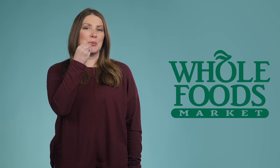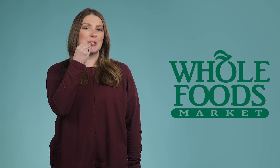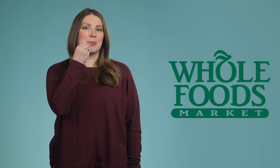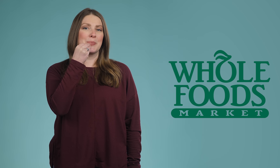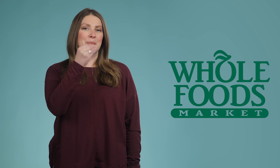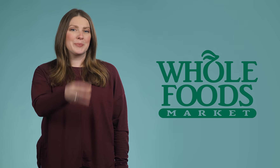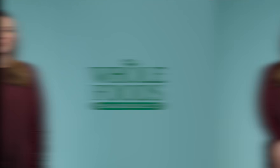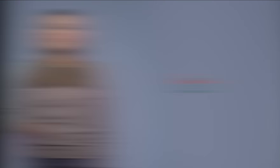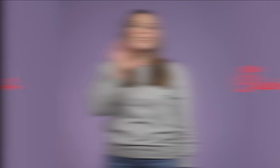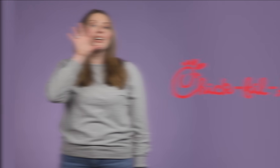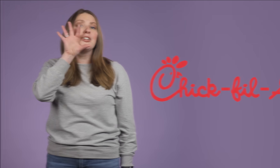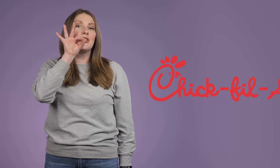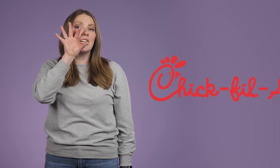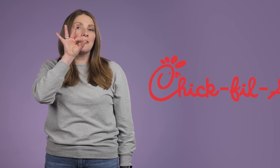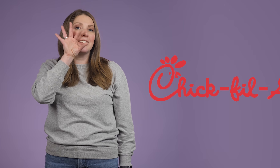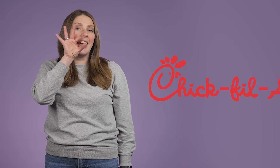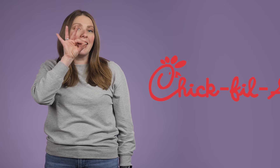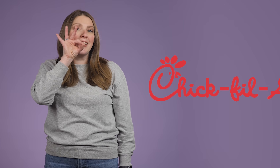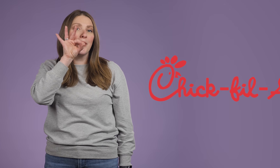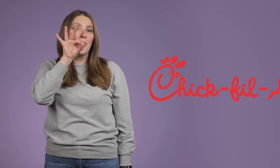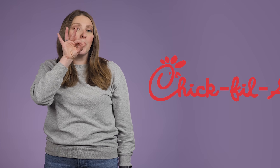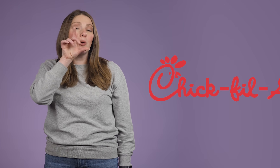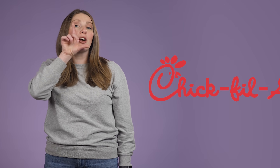Foods. Chick-fil-A or